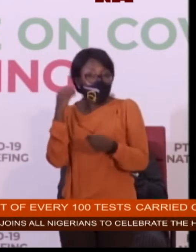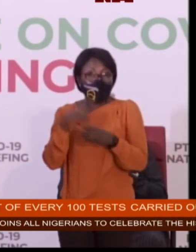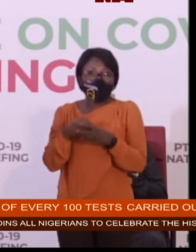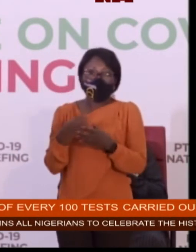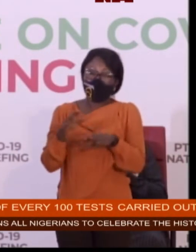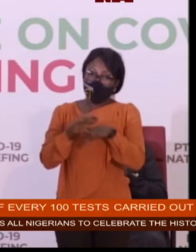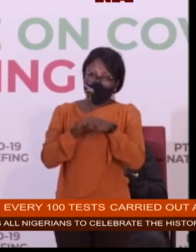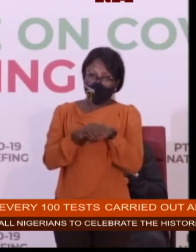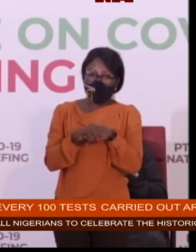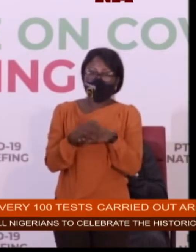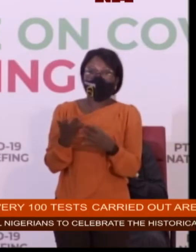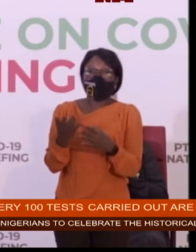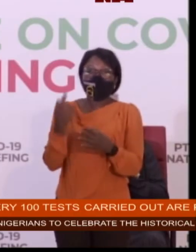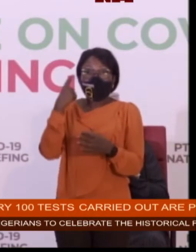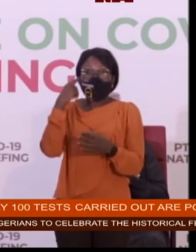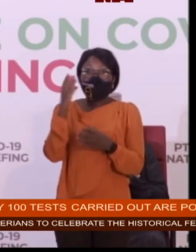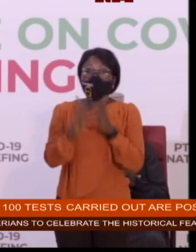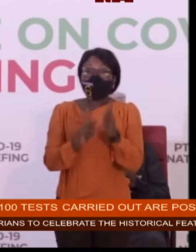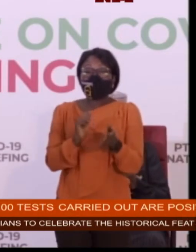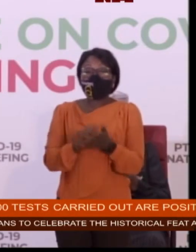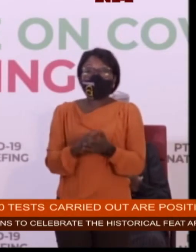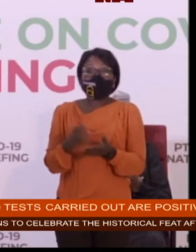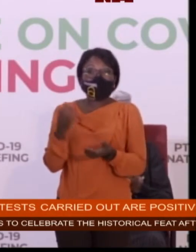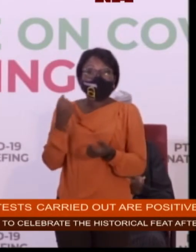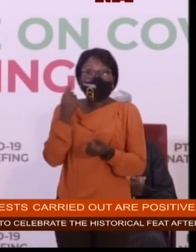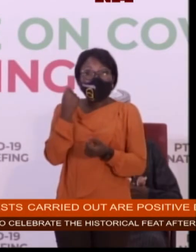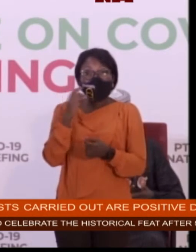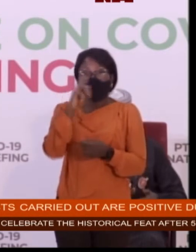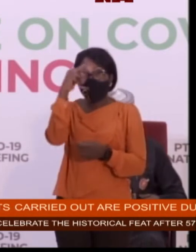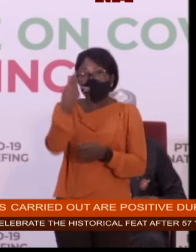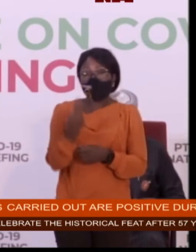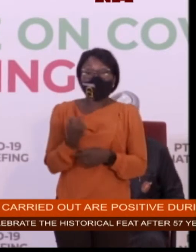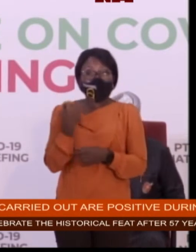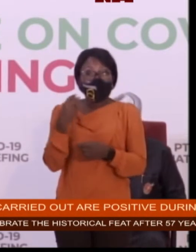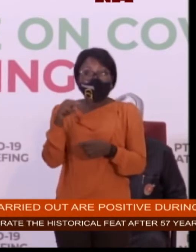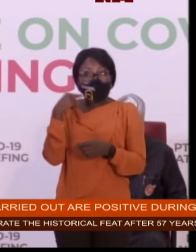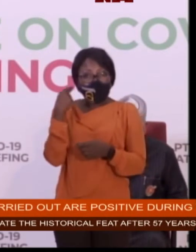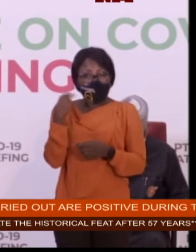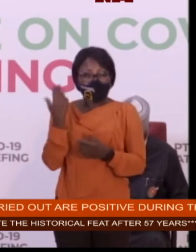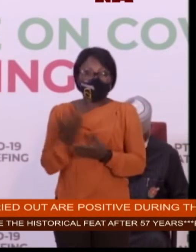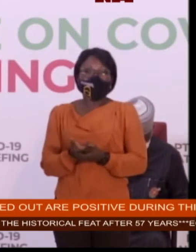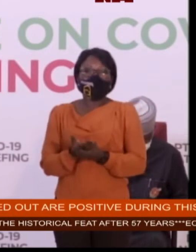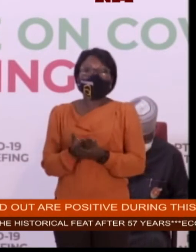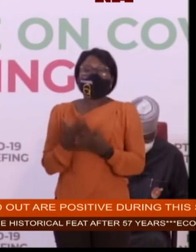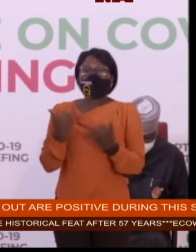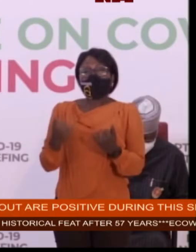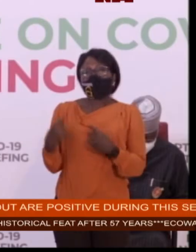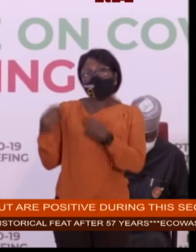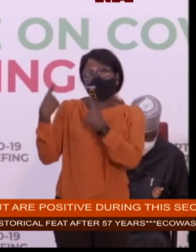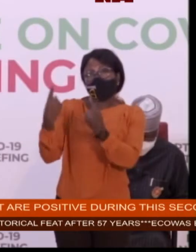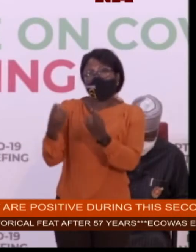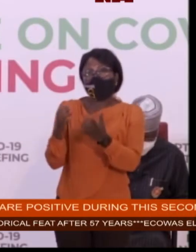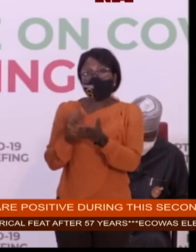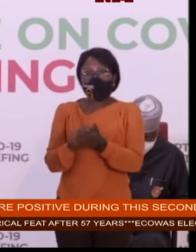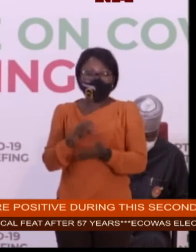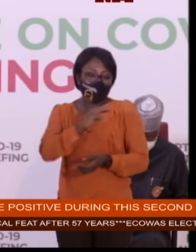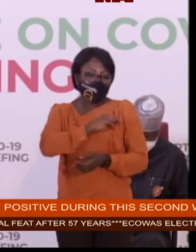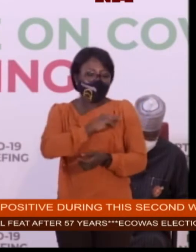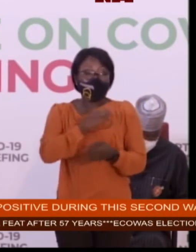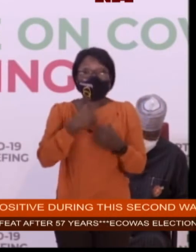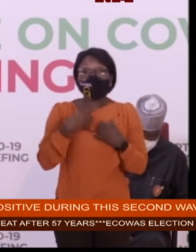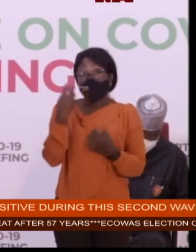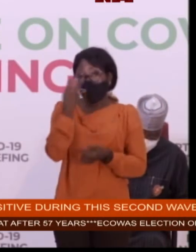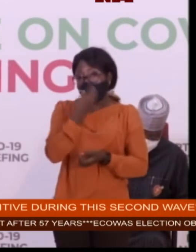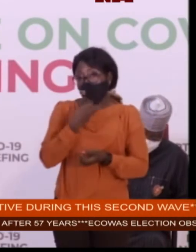dawo. Kuma wannan karan ma ta dawo da gayya. Bayan muna gaya